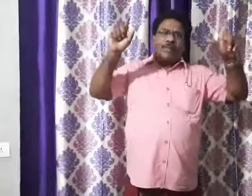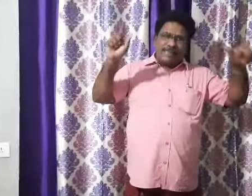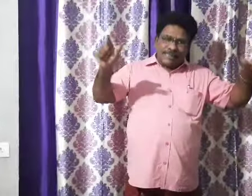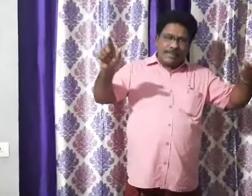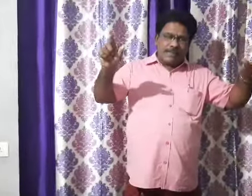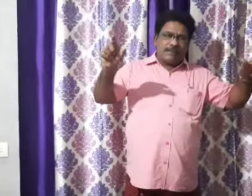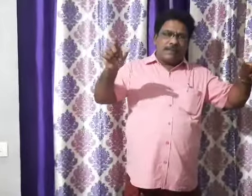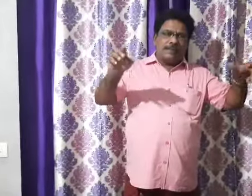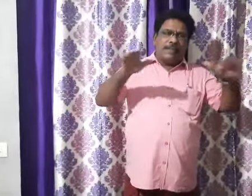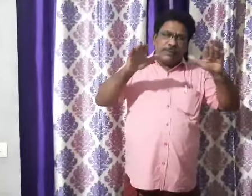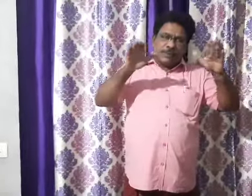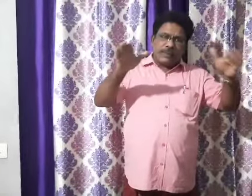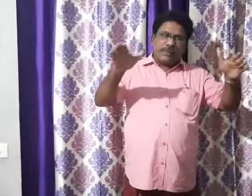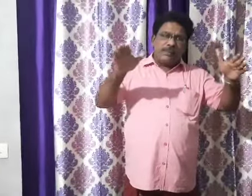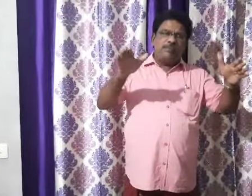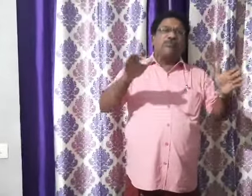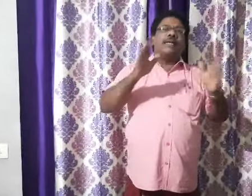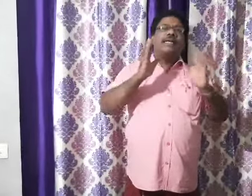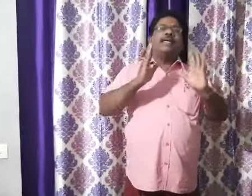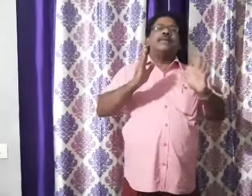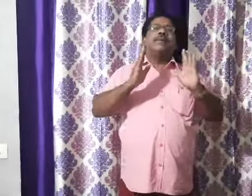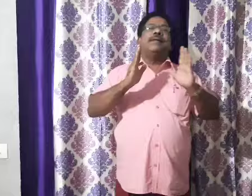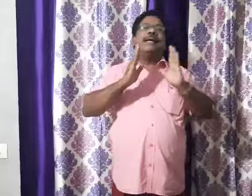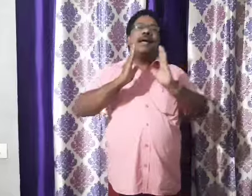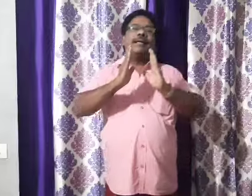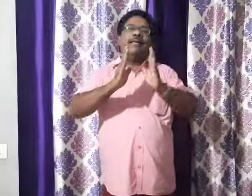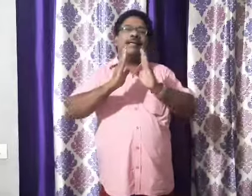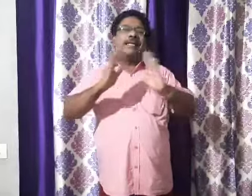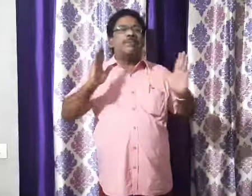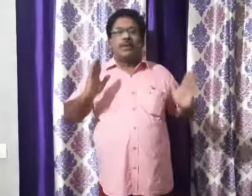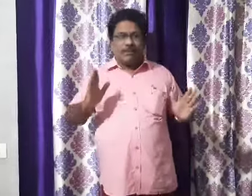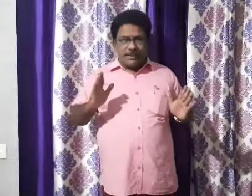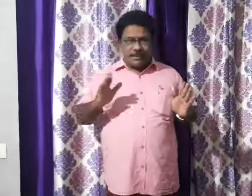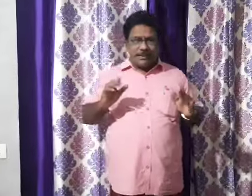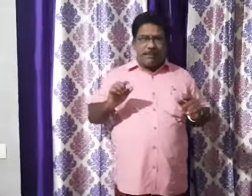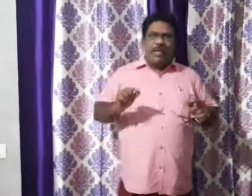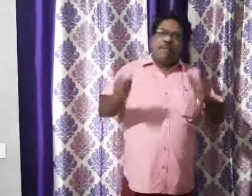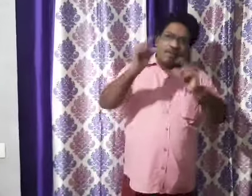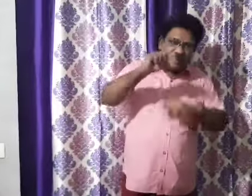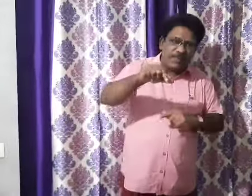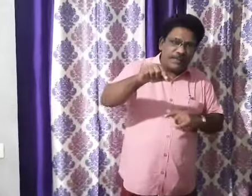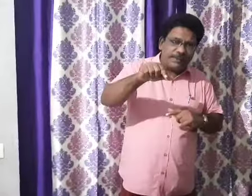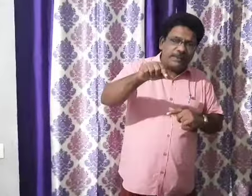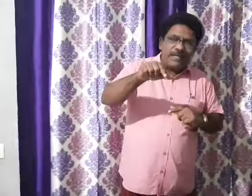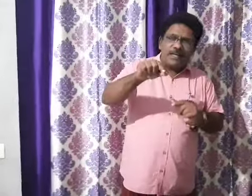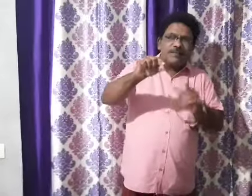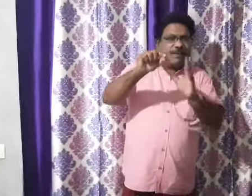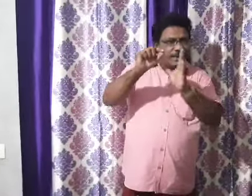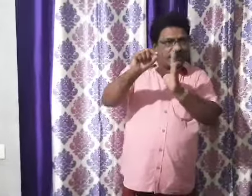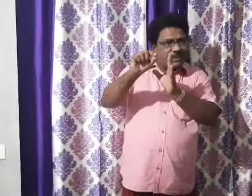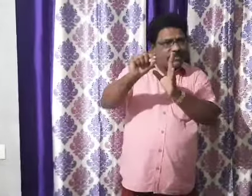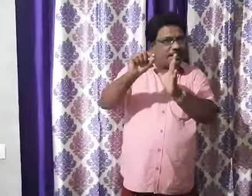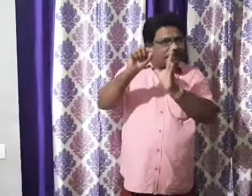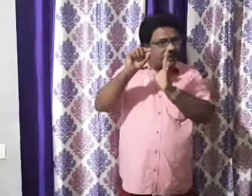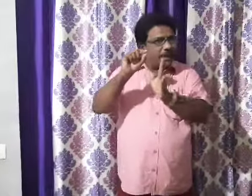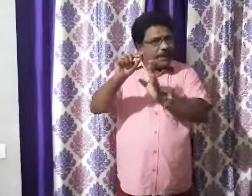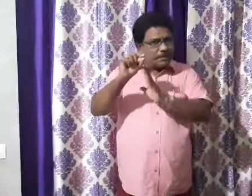to discuss the new term, what is meant by underemployment. Before that, we will discuss what is meant by